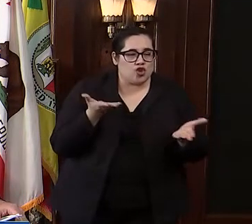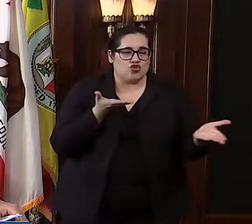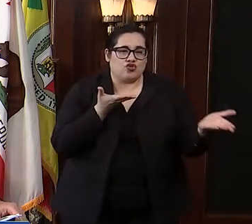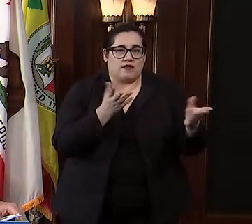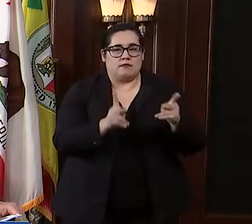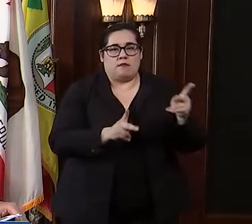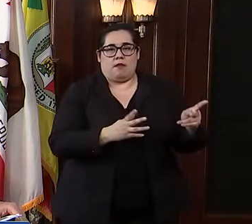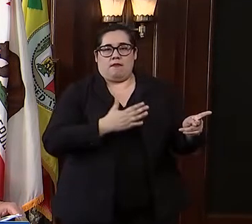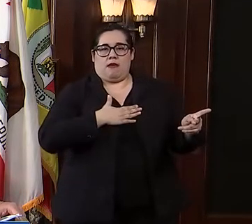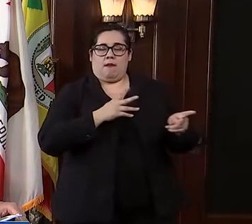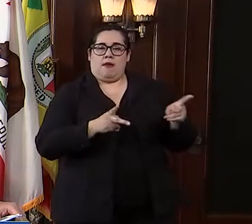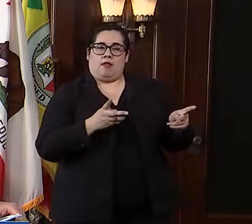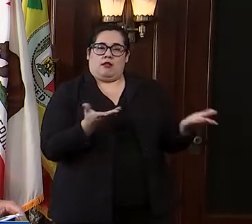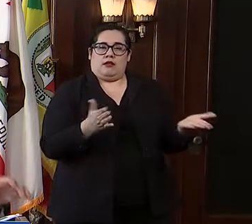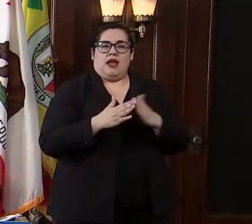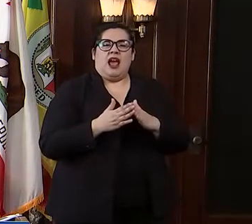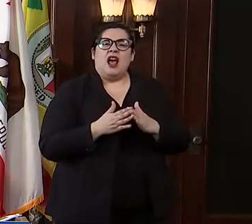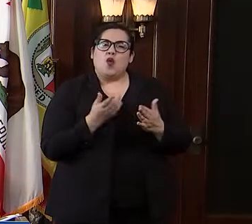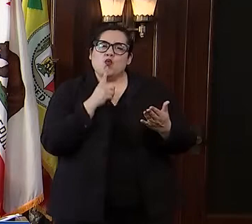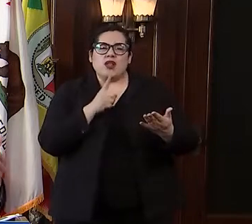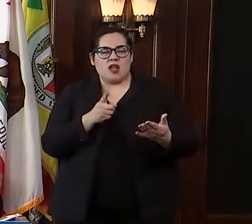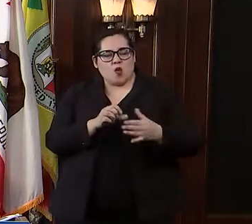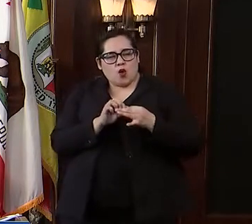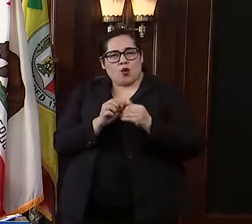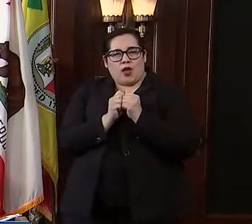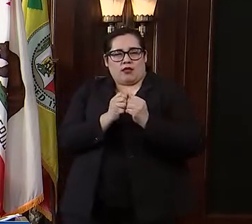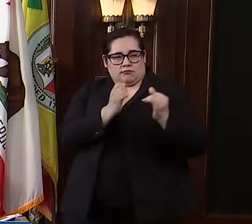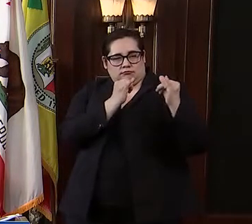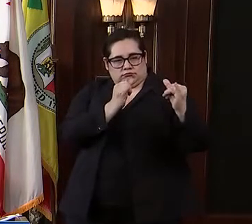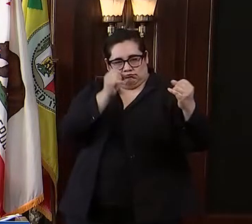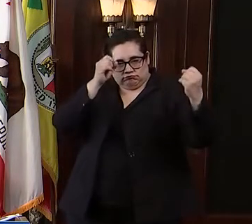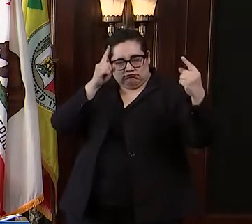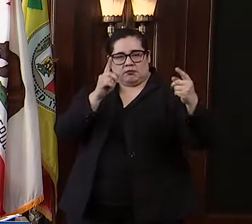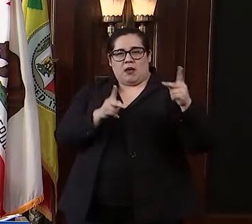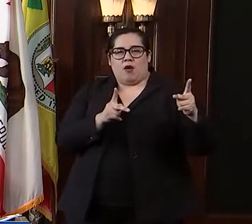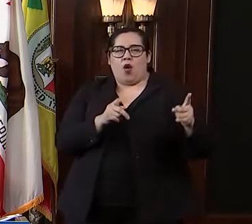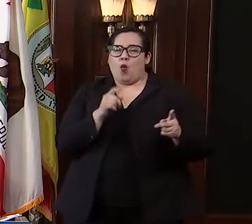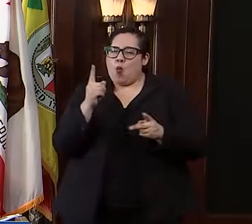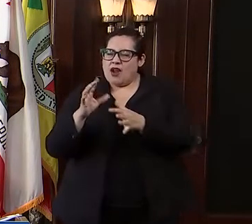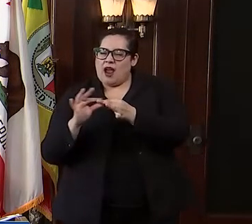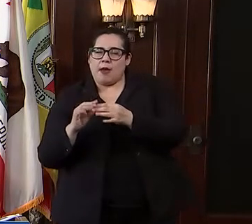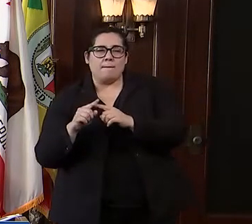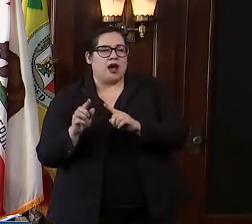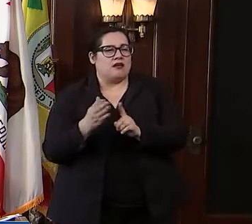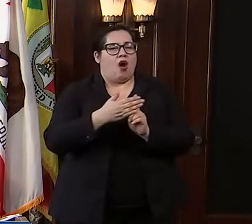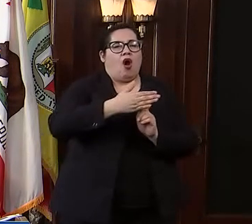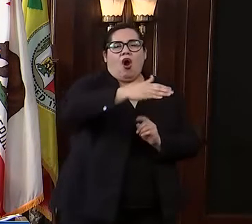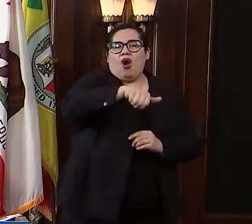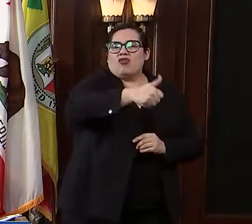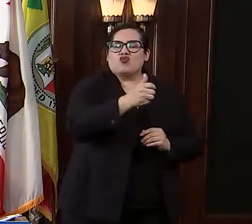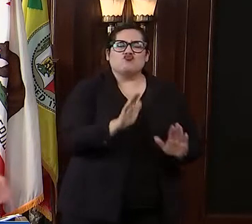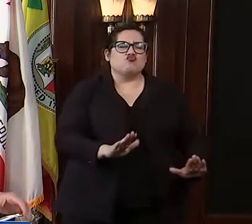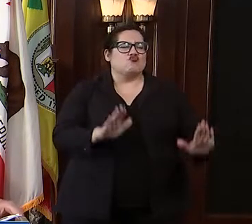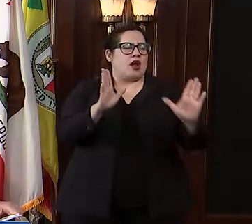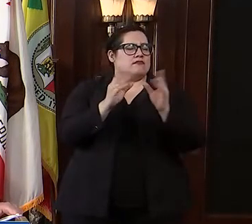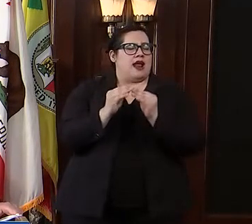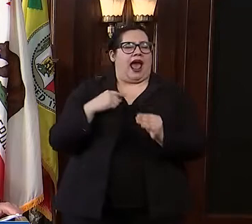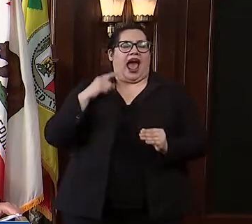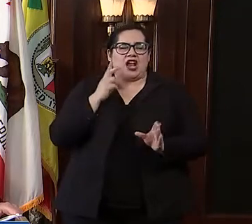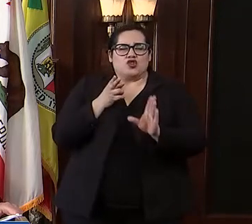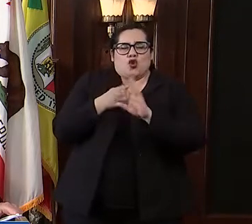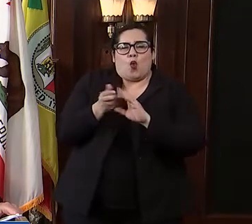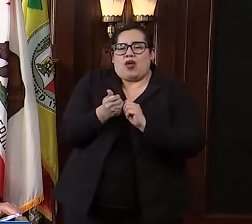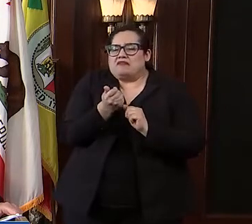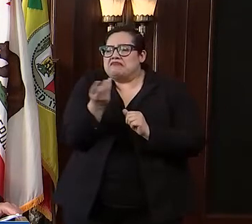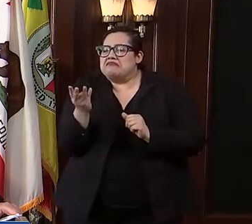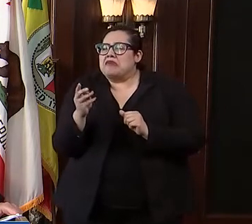people and to come together with like-minded people. So I thought, that one comment aside, it was a great session. I joined together with a handful